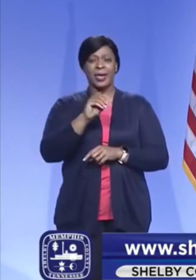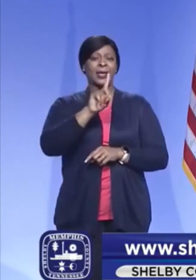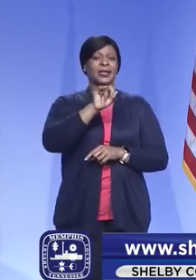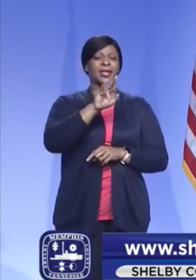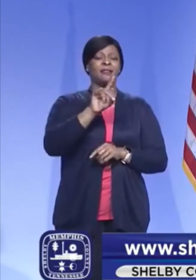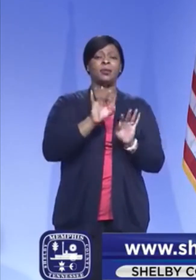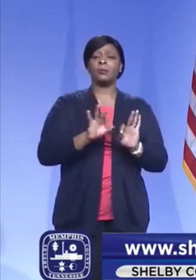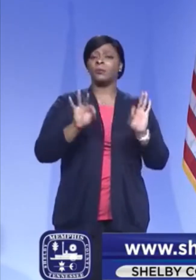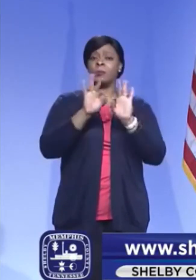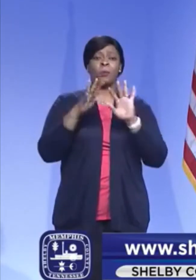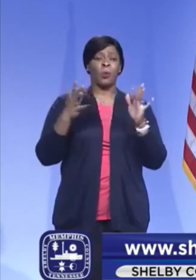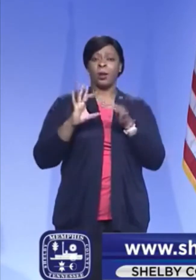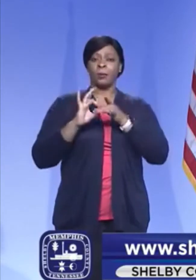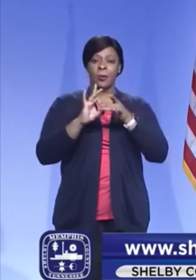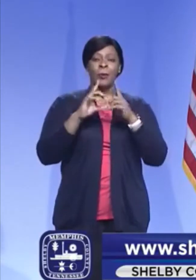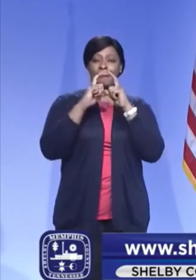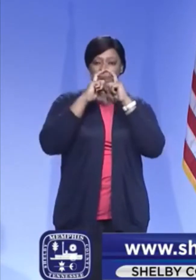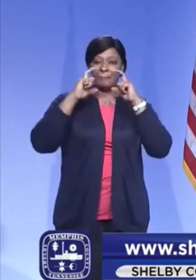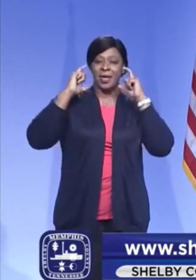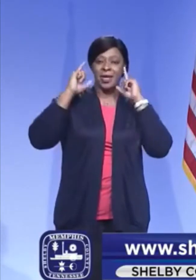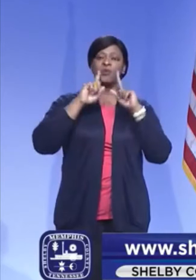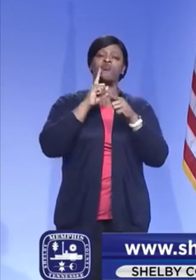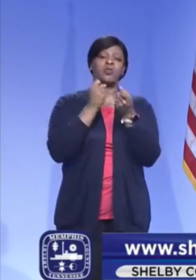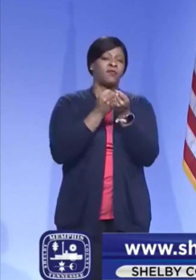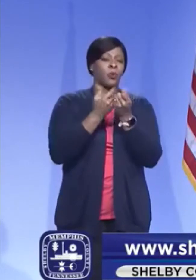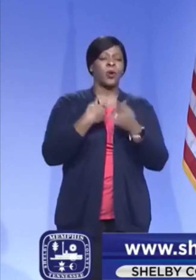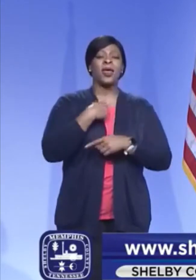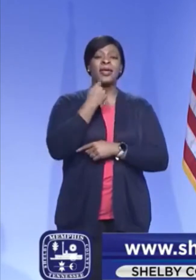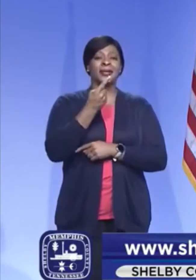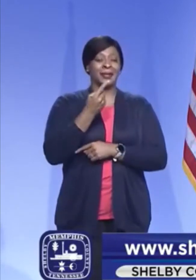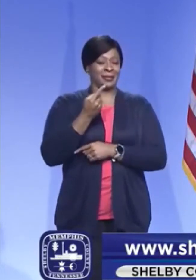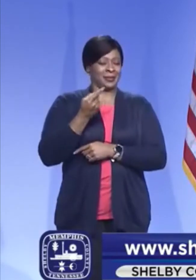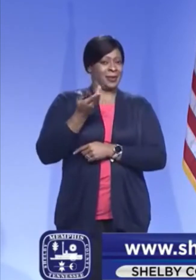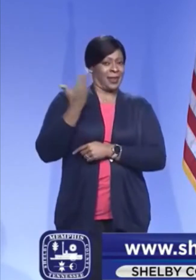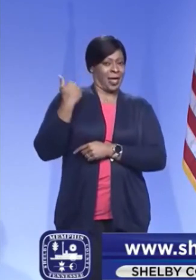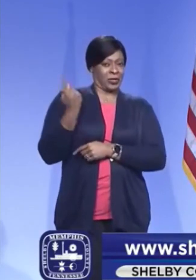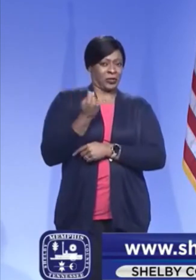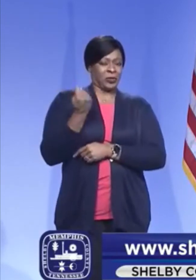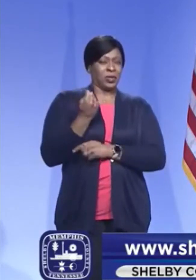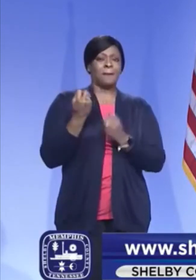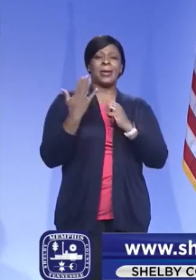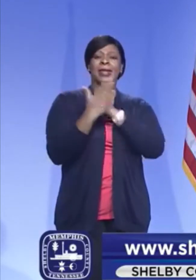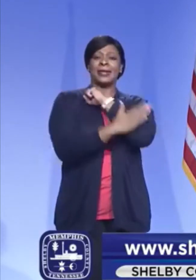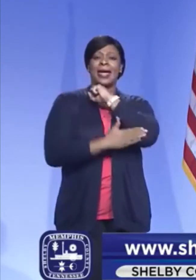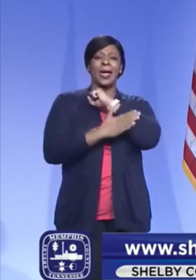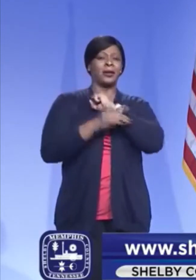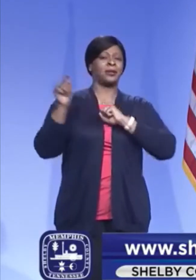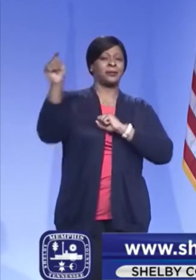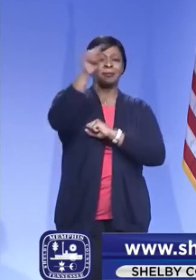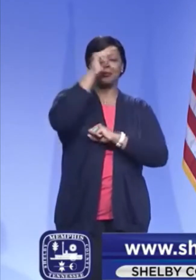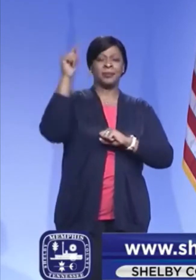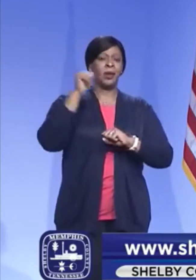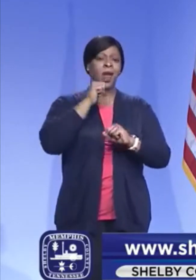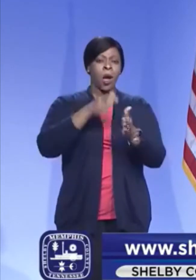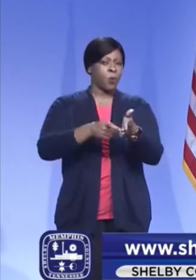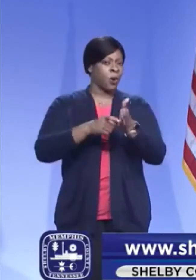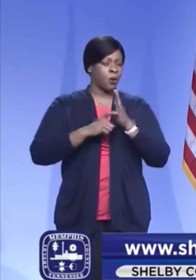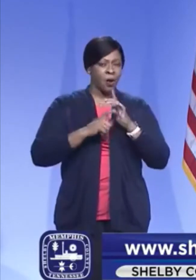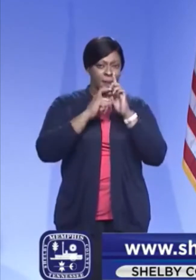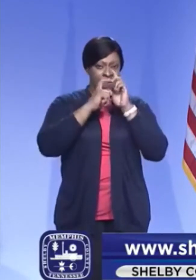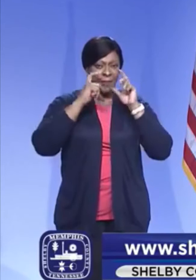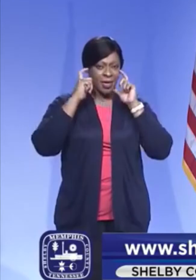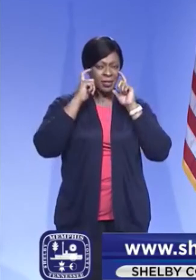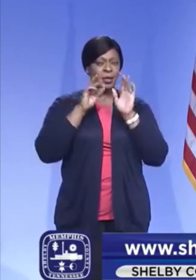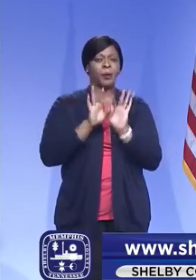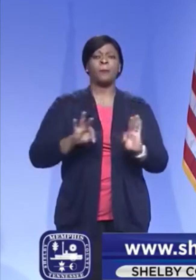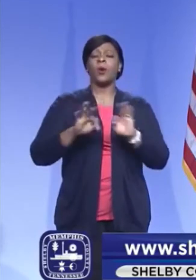masking. I want to reinforce what I said Tuesday. There are many counties that do not require masking. It's important that